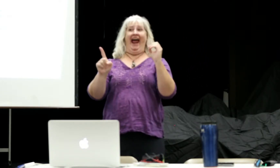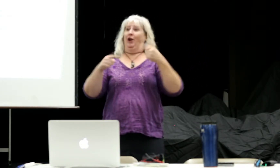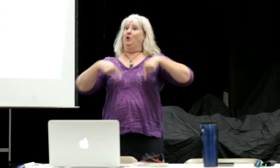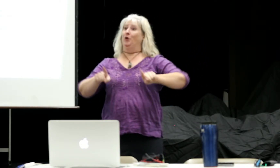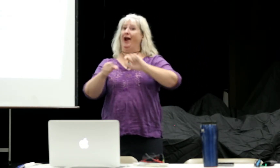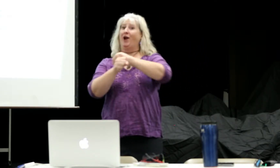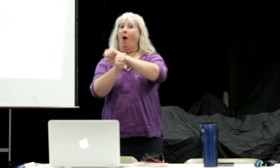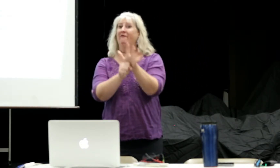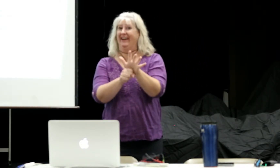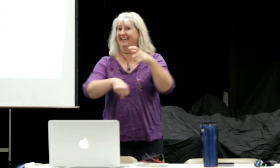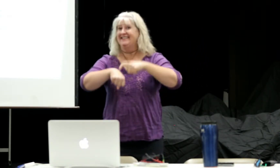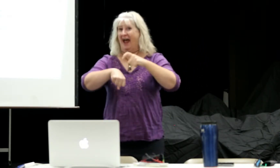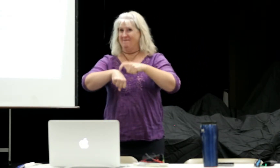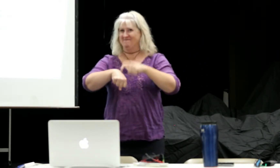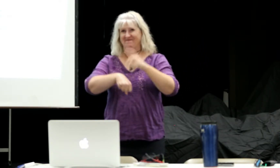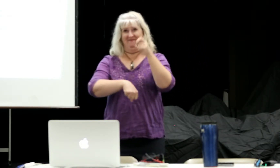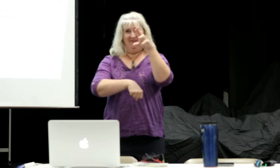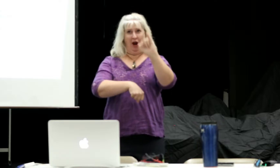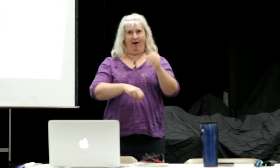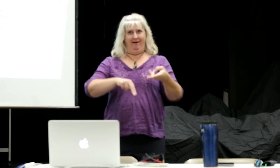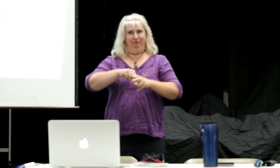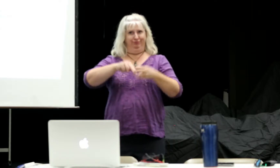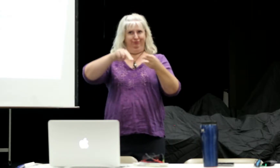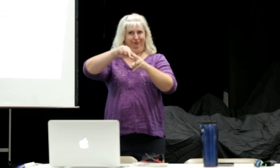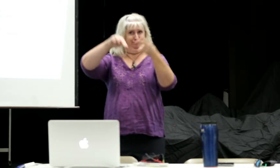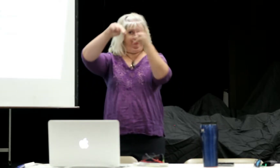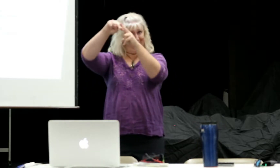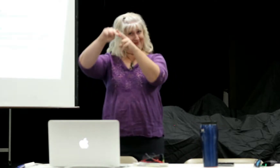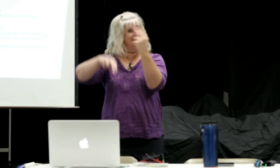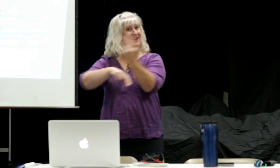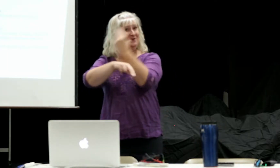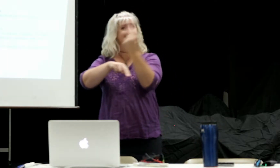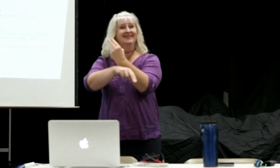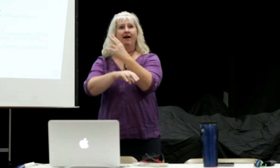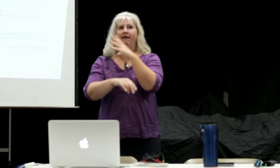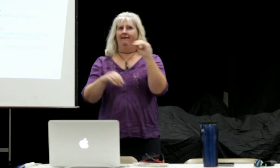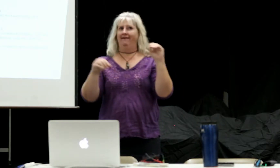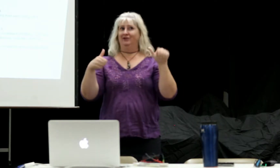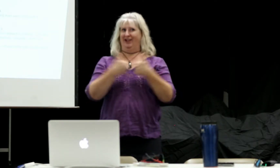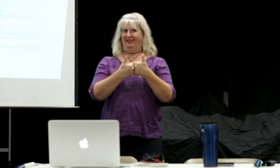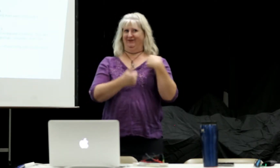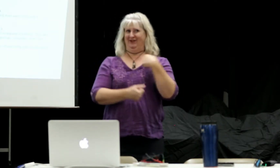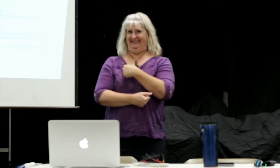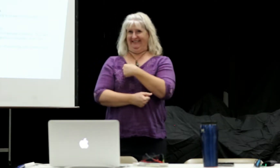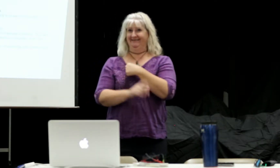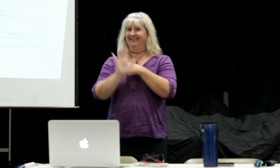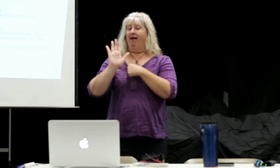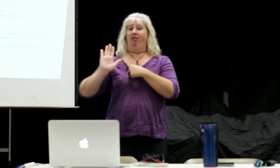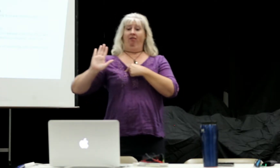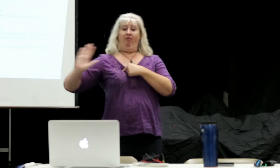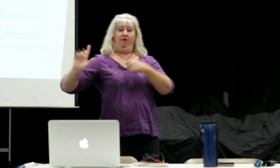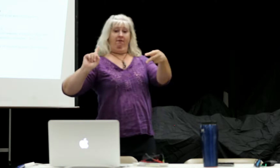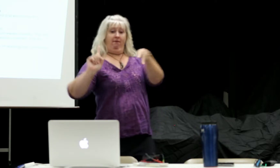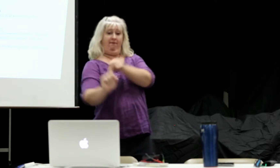ever not be a hot topic. And especially now during COVID, the use of VRI has dramatically increased, which has increased